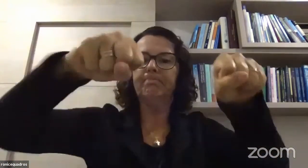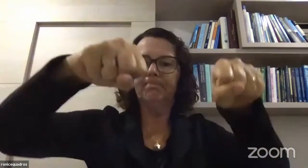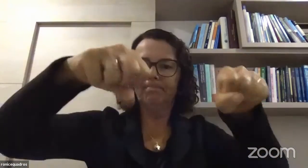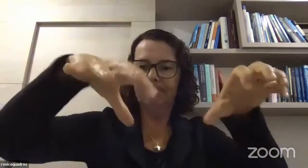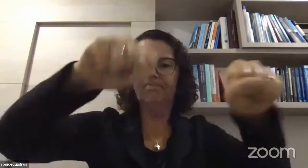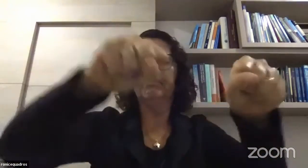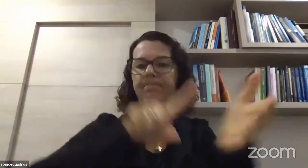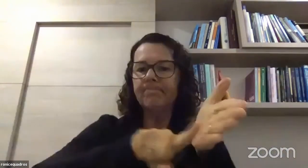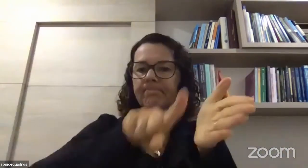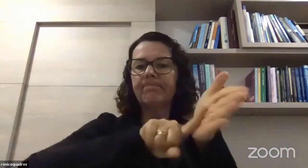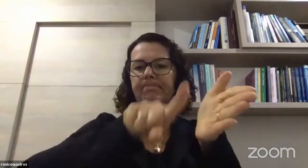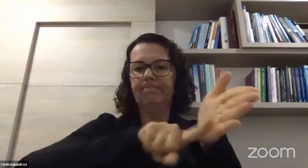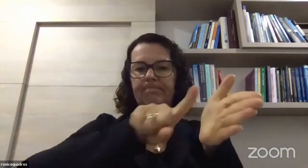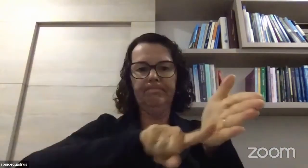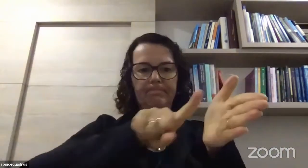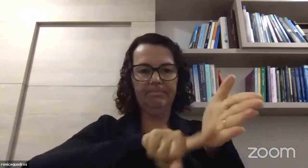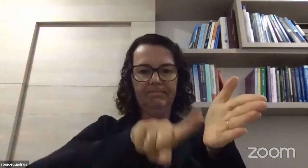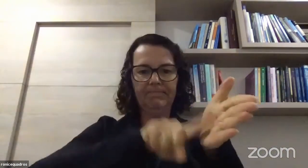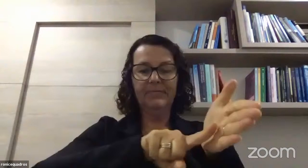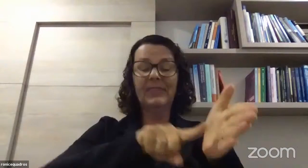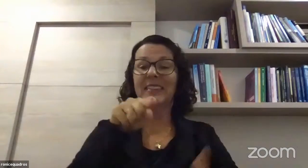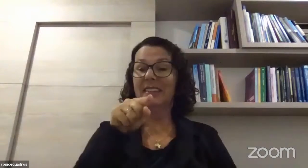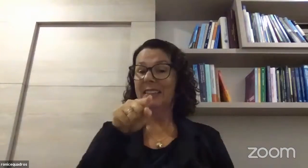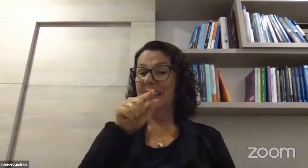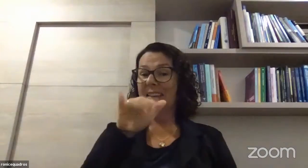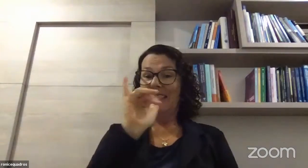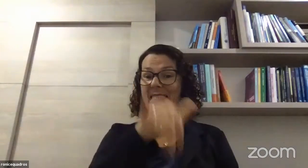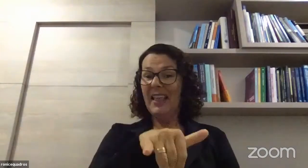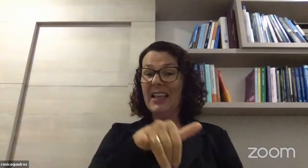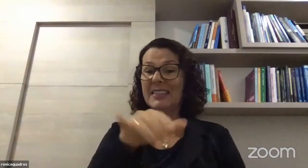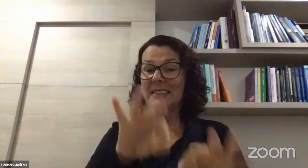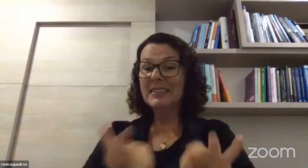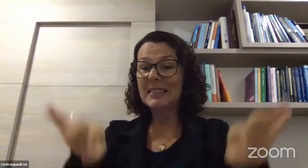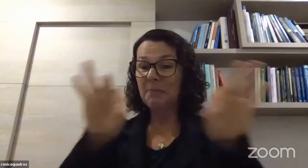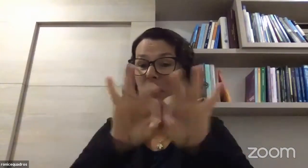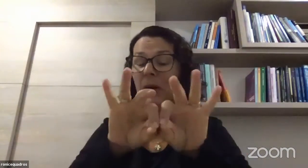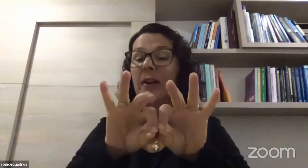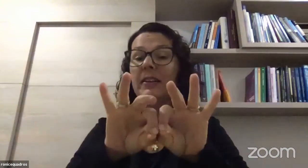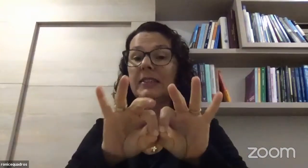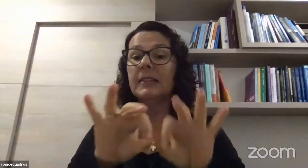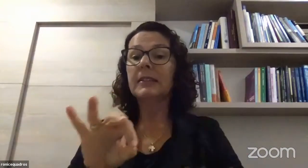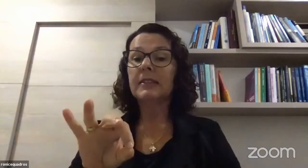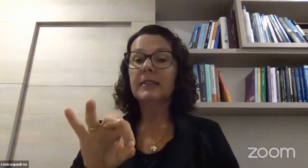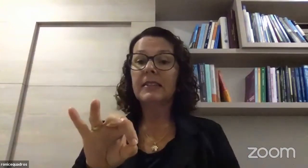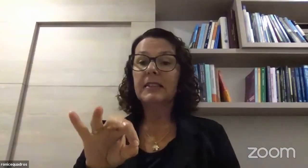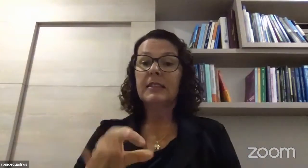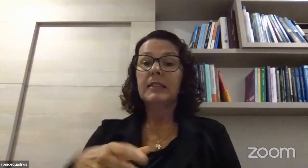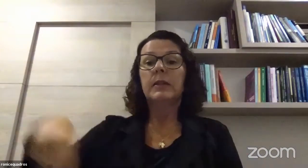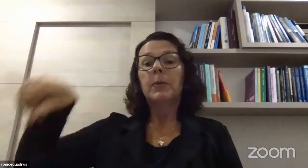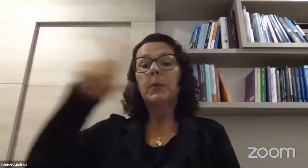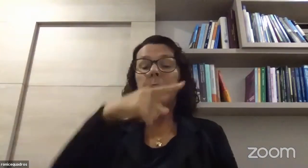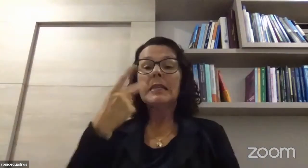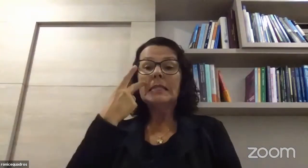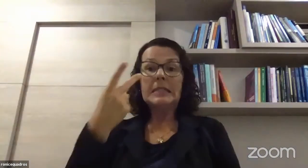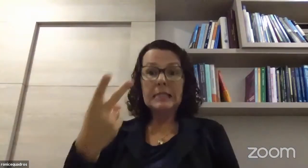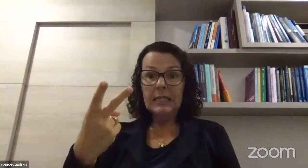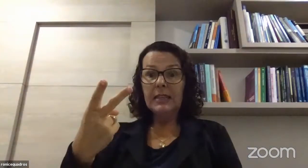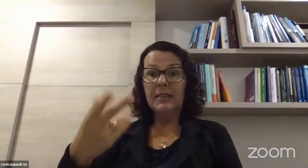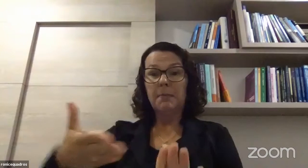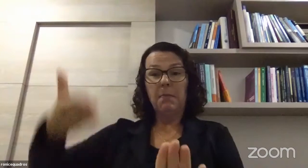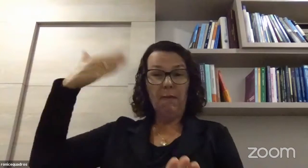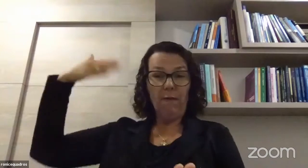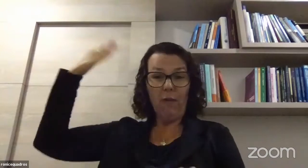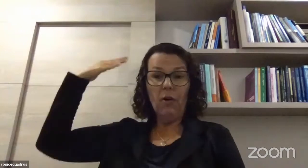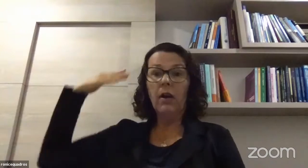Deaf people are now taking on the research themselves in their own sign language, which is very important.